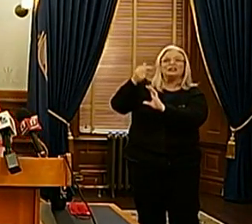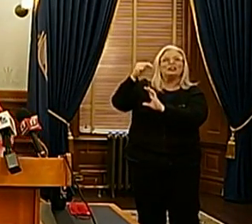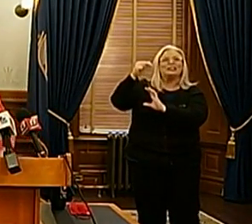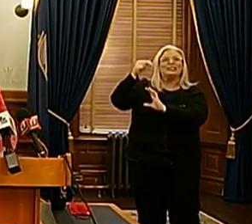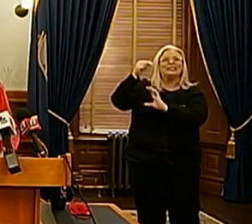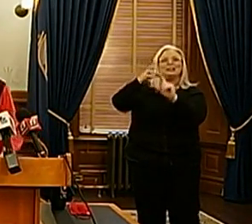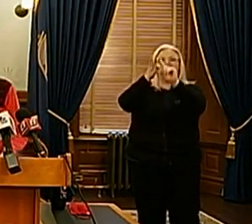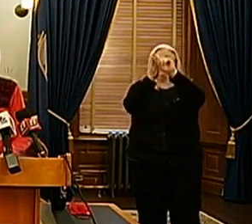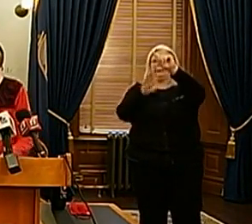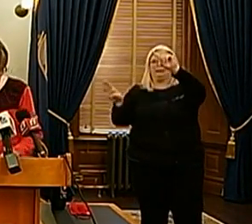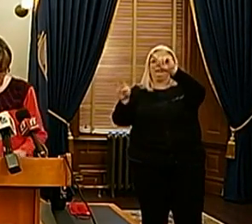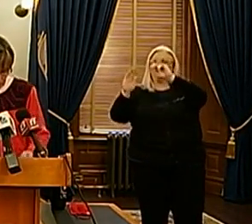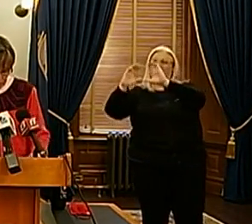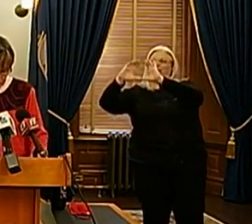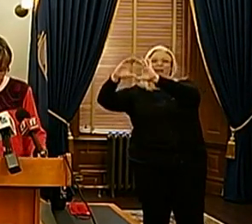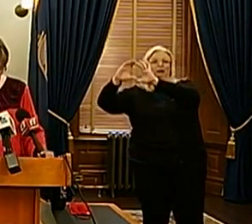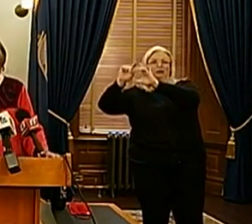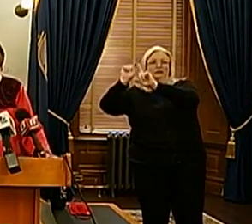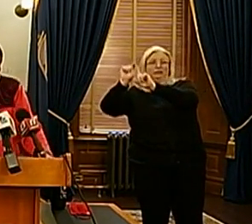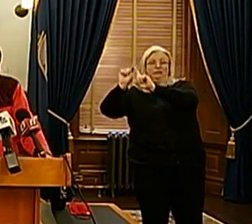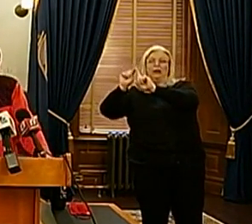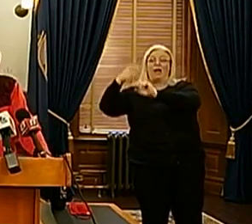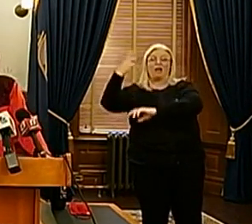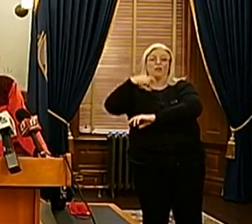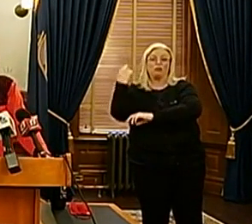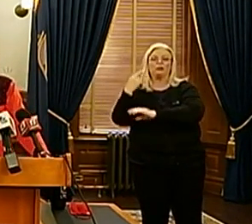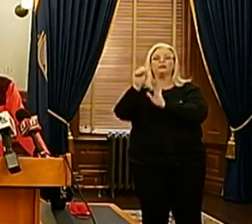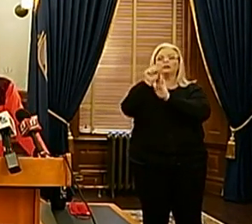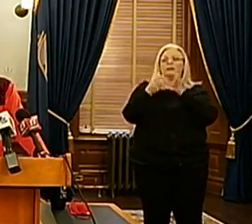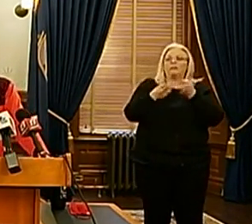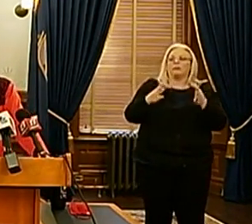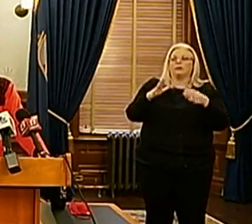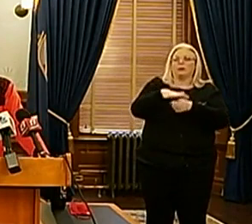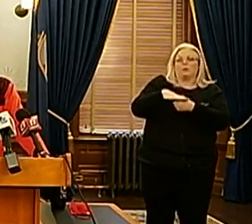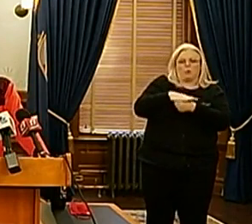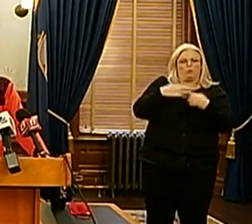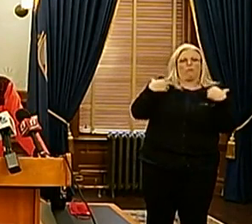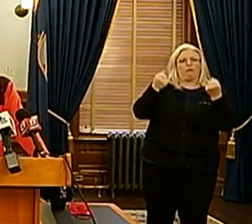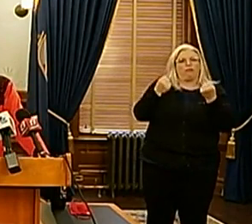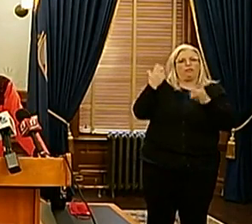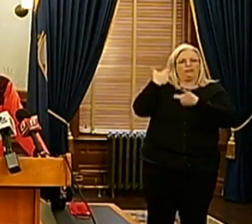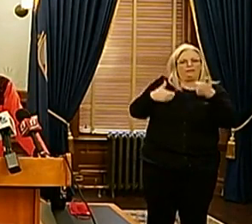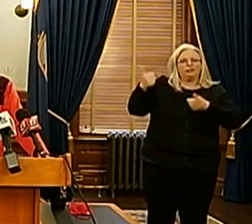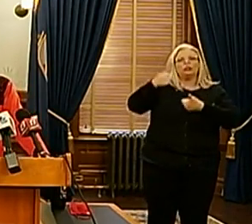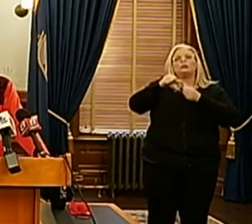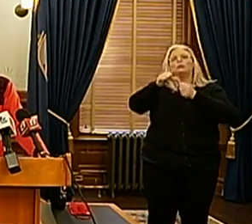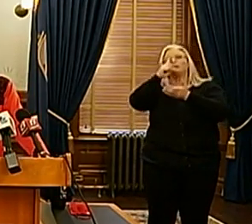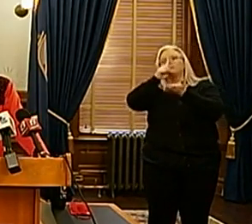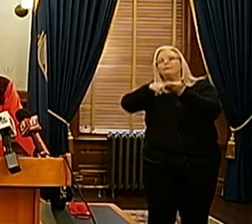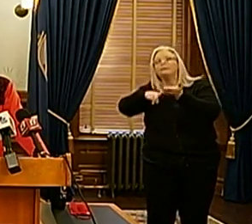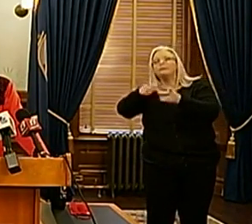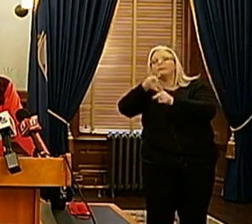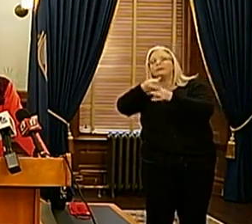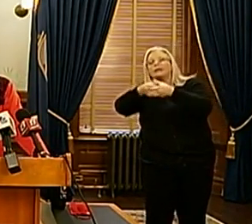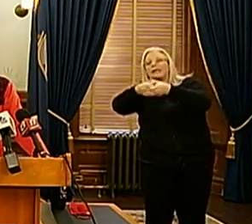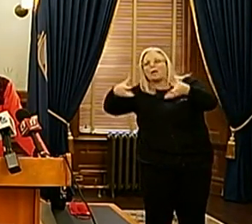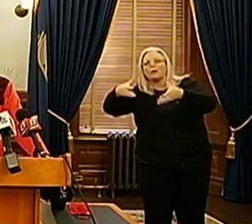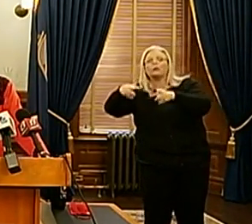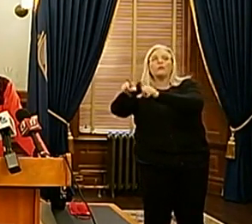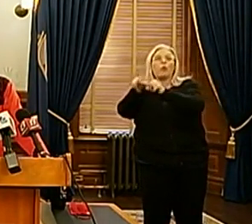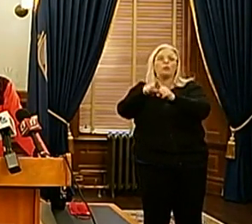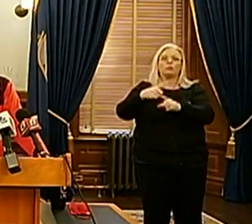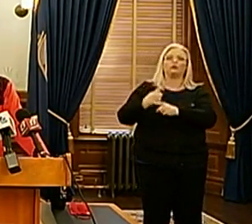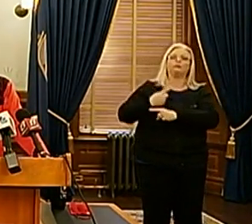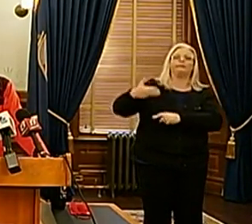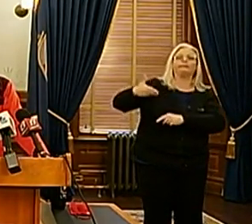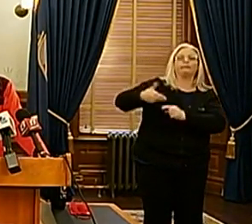in the green section, state and local public health officials will continue to investigate outbreaks, but also regularly